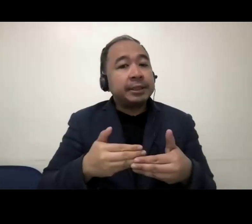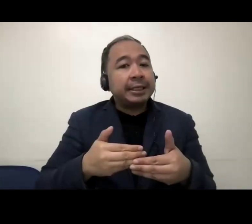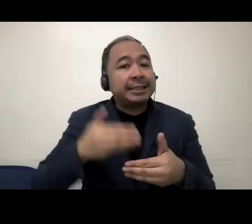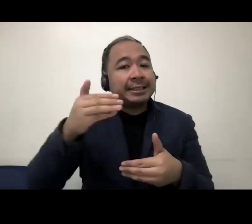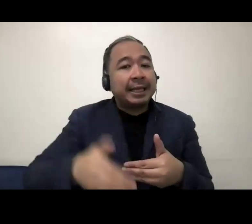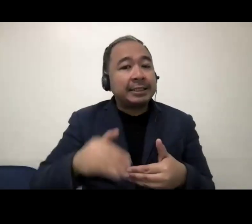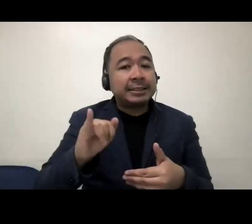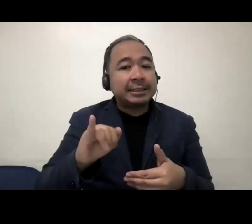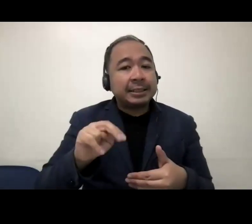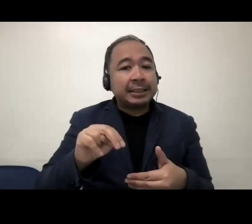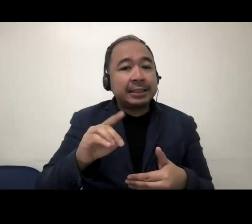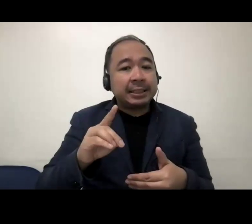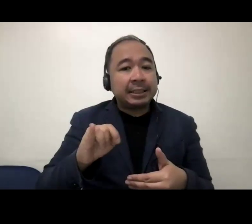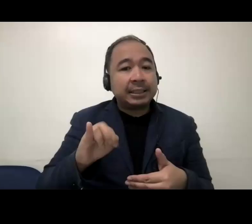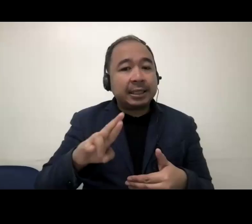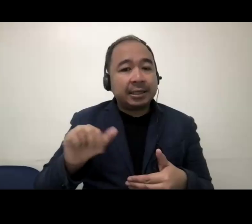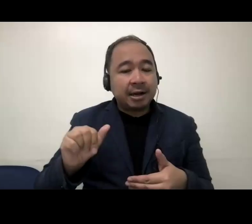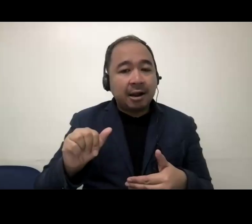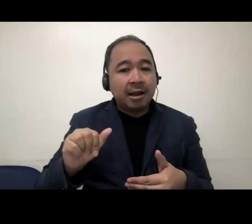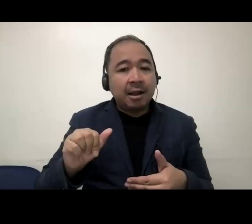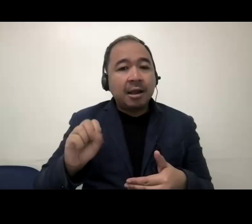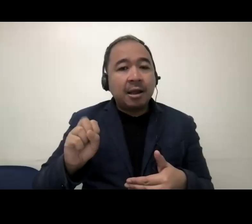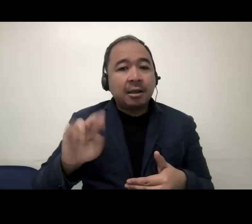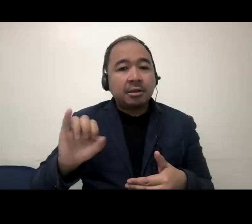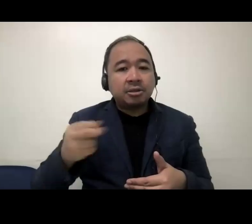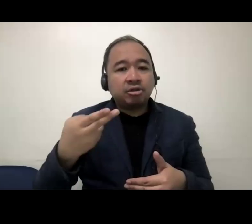Indigenous Women Legal Awareness Group in Nepal.